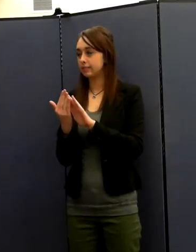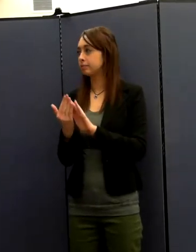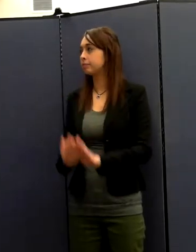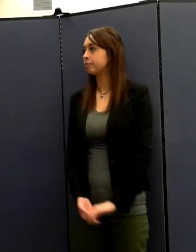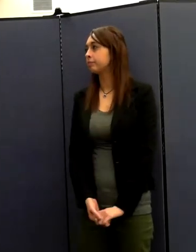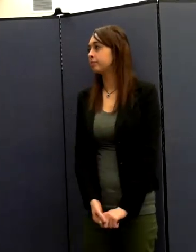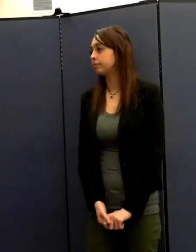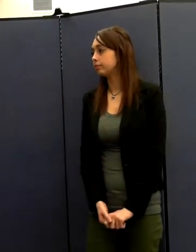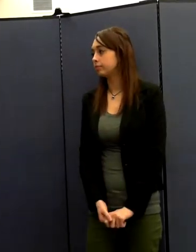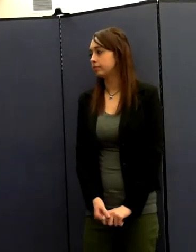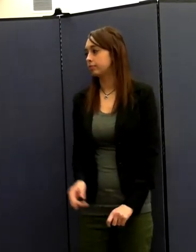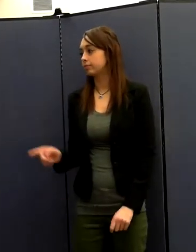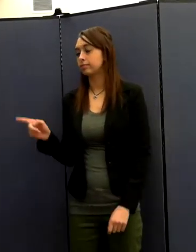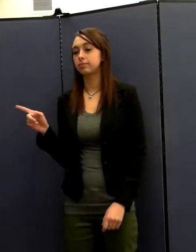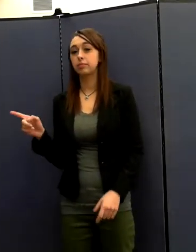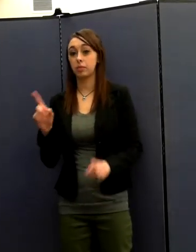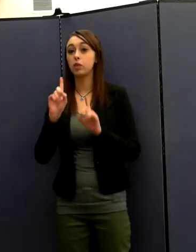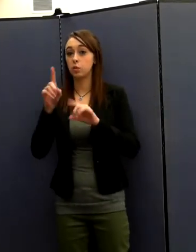He goes on a parade.